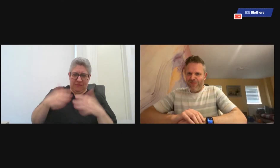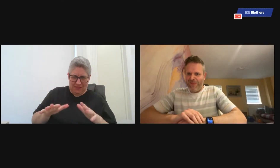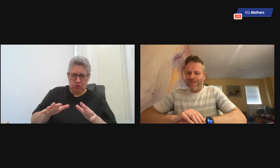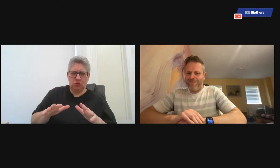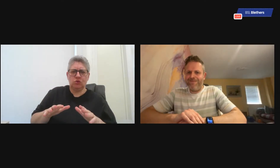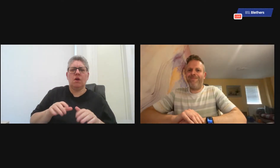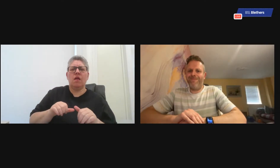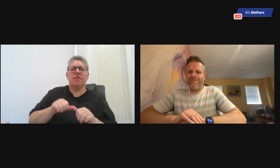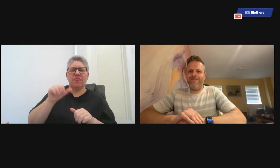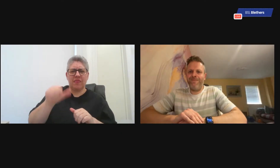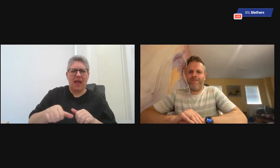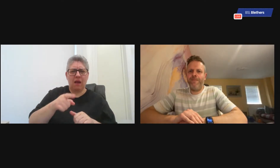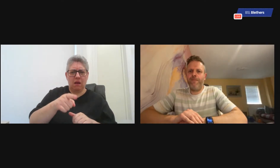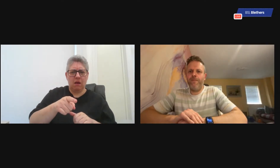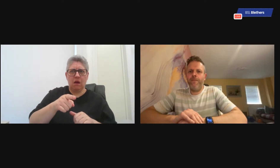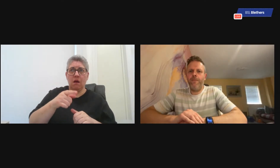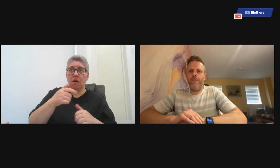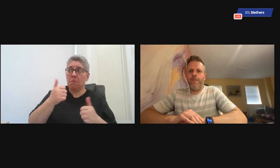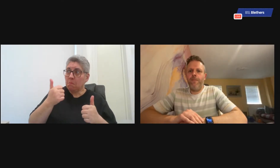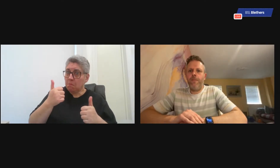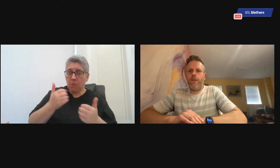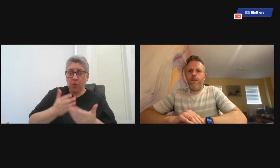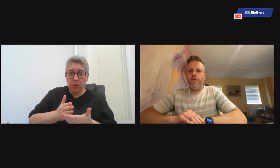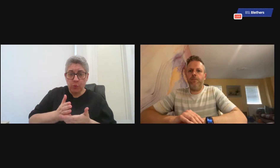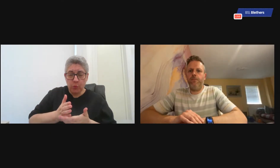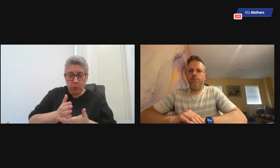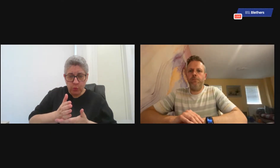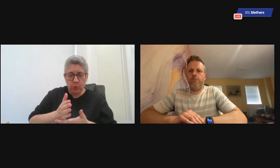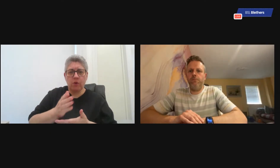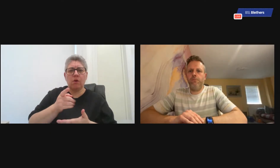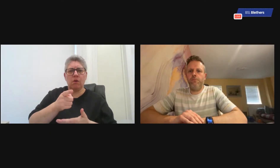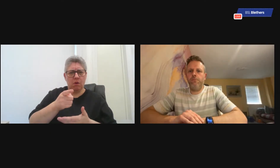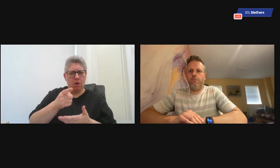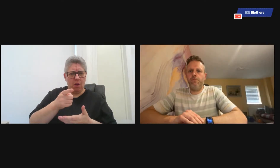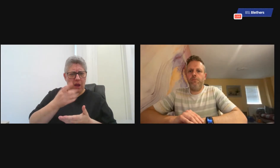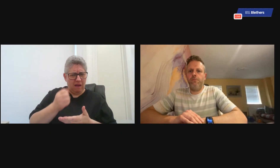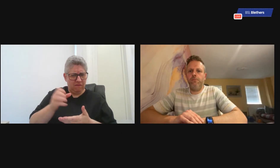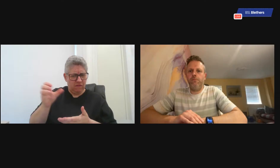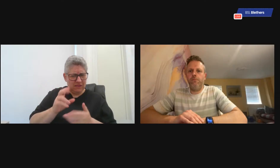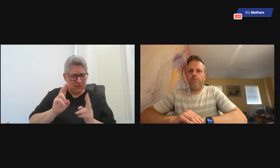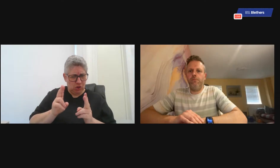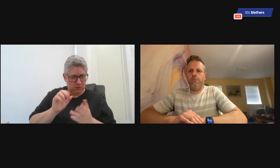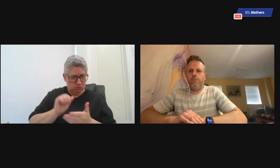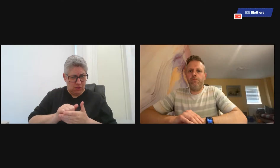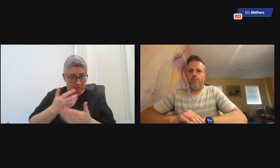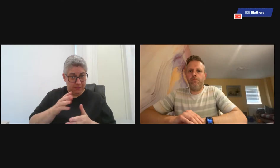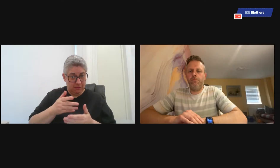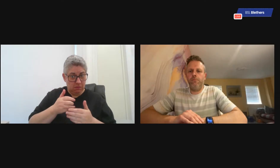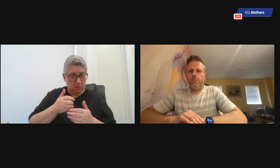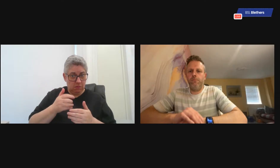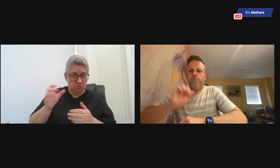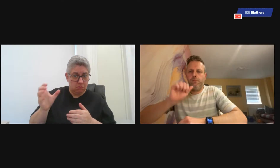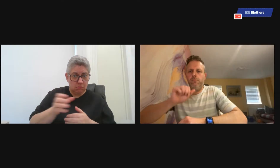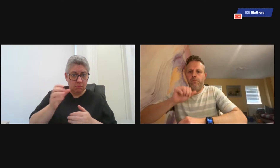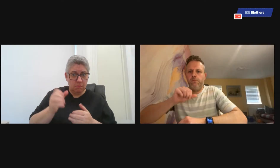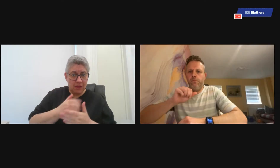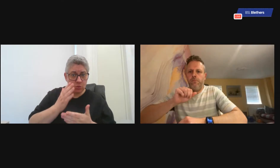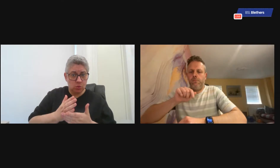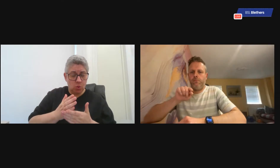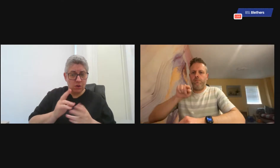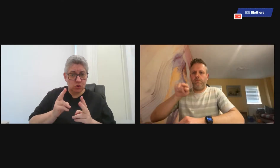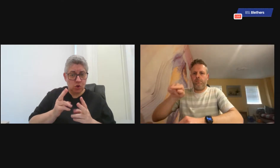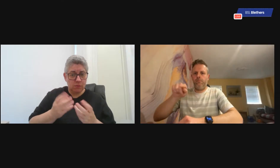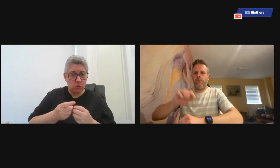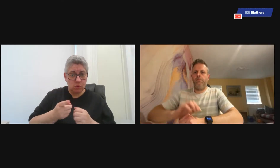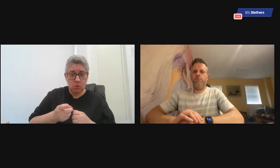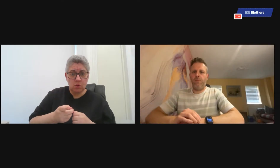have to sort of, it's quite exposing. You have to tell them all about yourself. Um, And once you've got through that, I mean, I'm